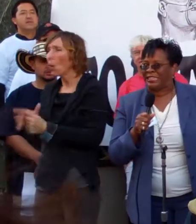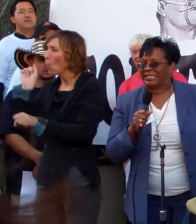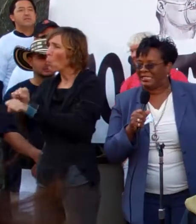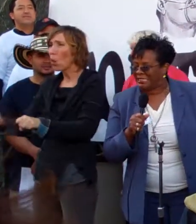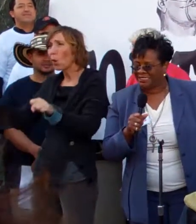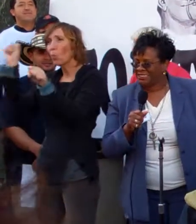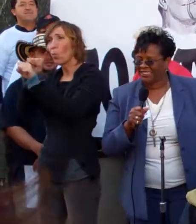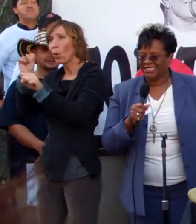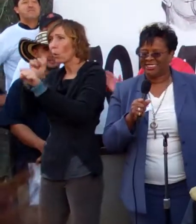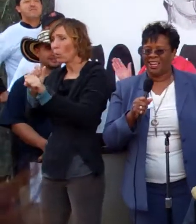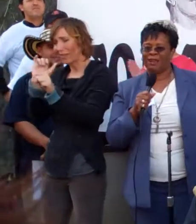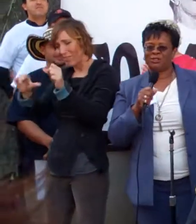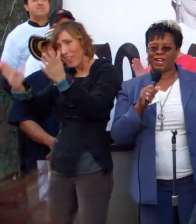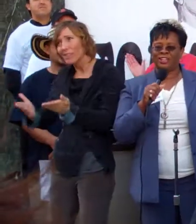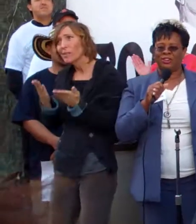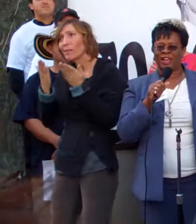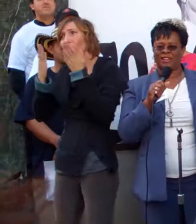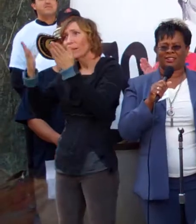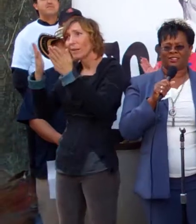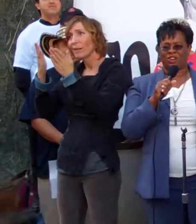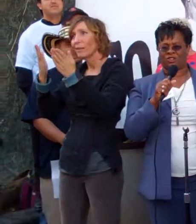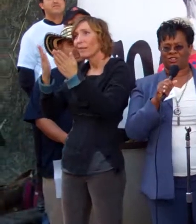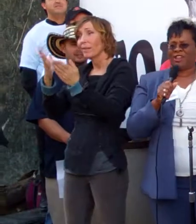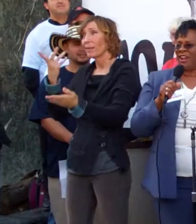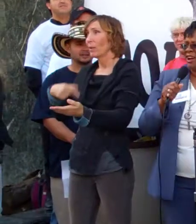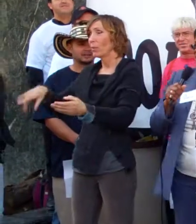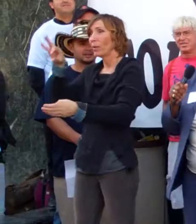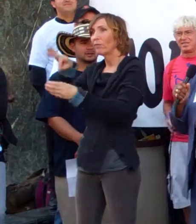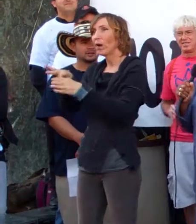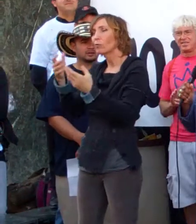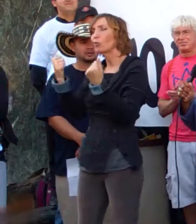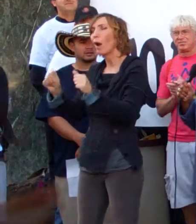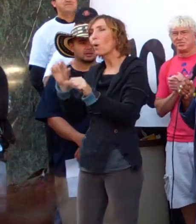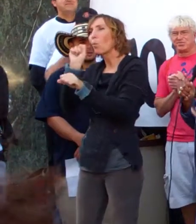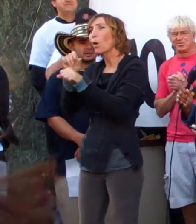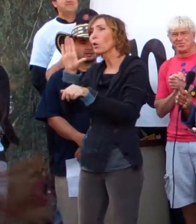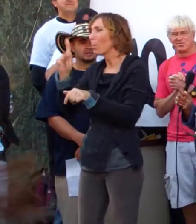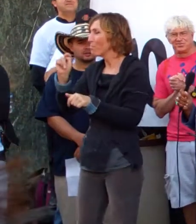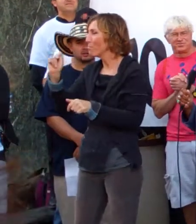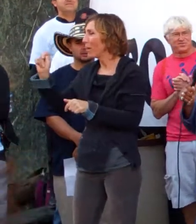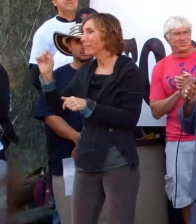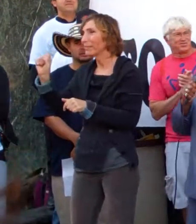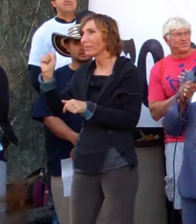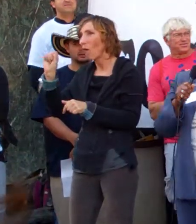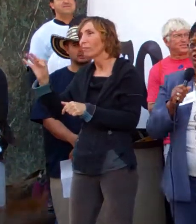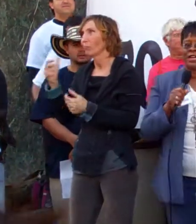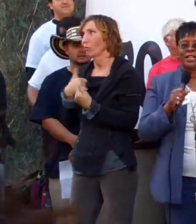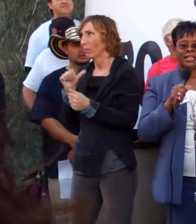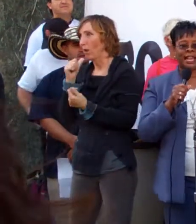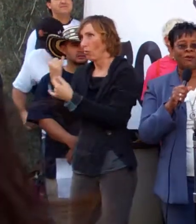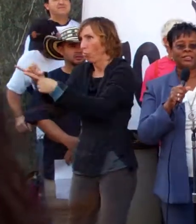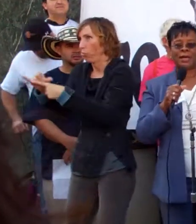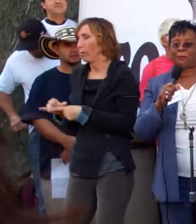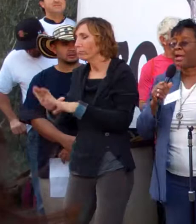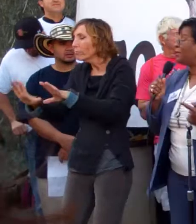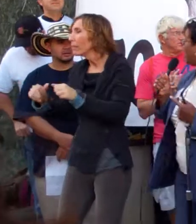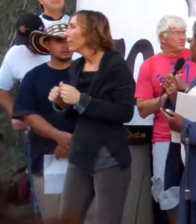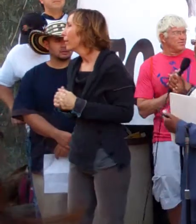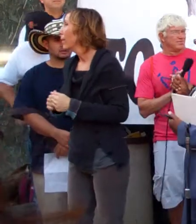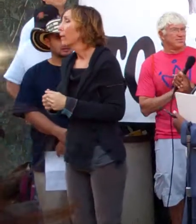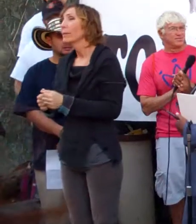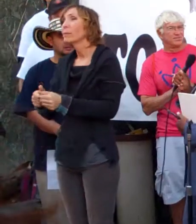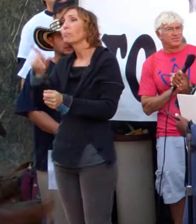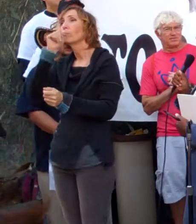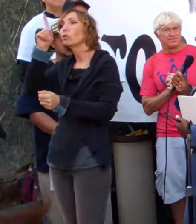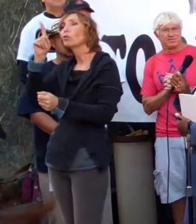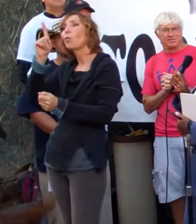off. I'm trying to learn how not to curse. Work your butts off to make sure the Courage Campaign, make